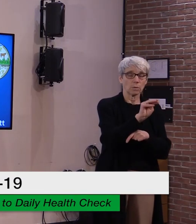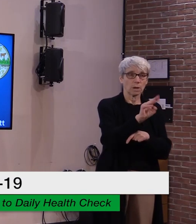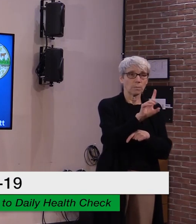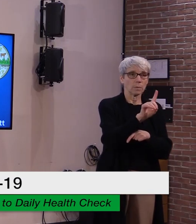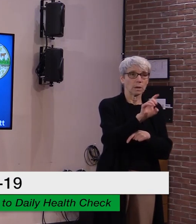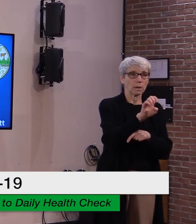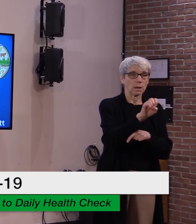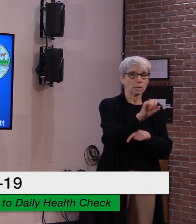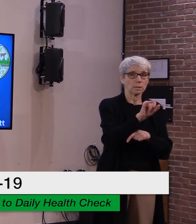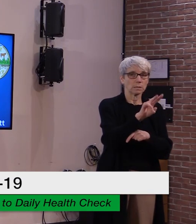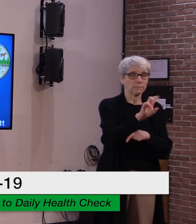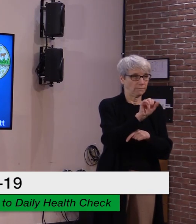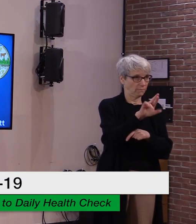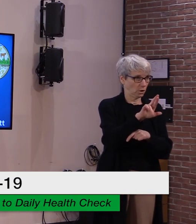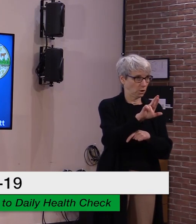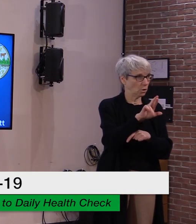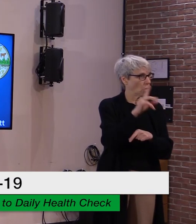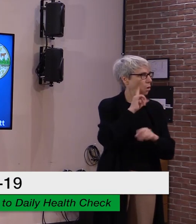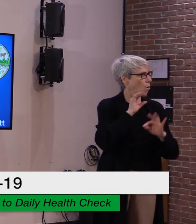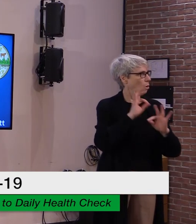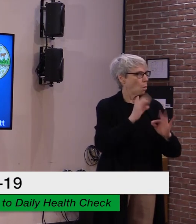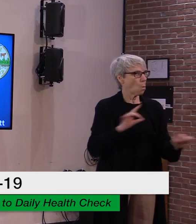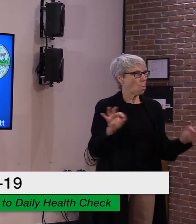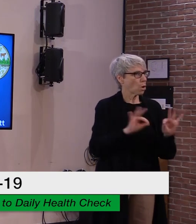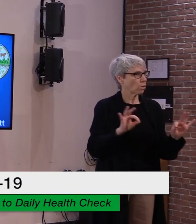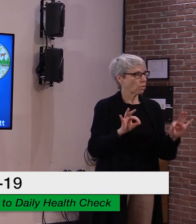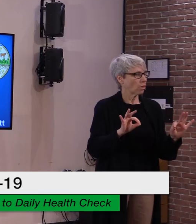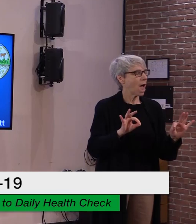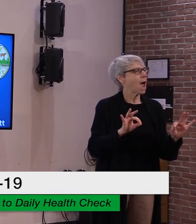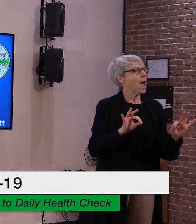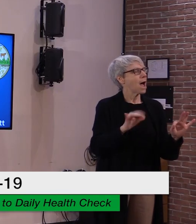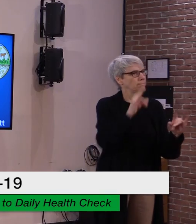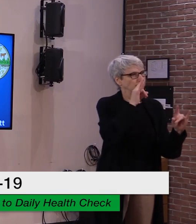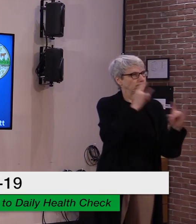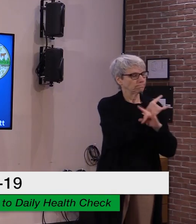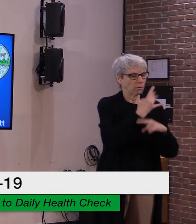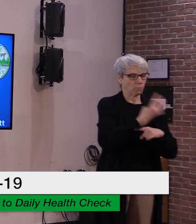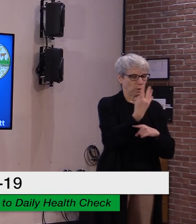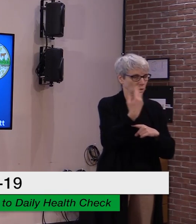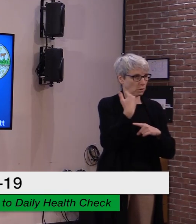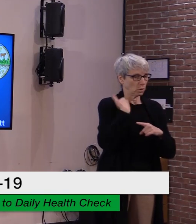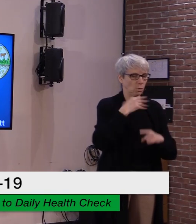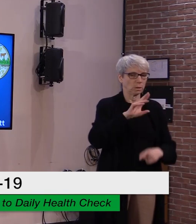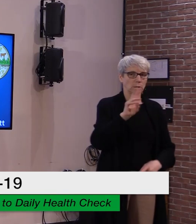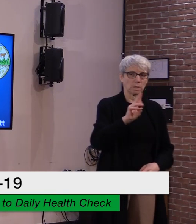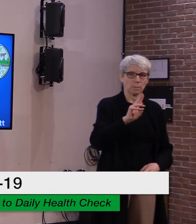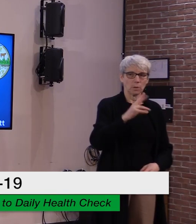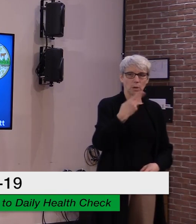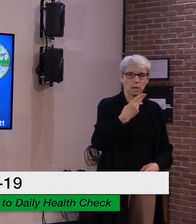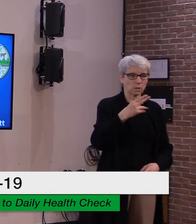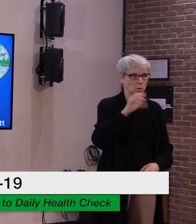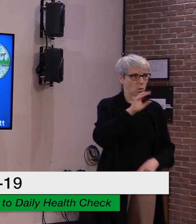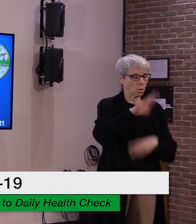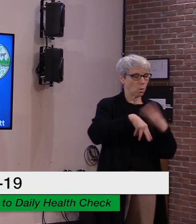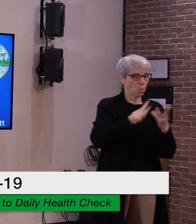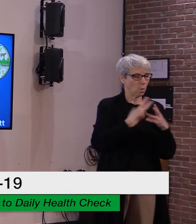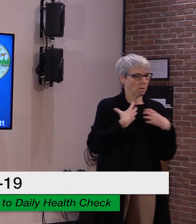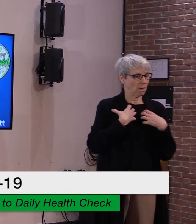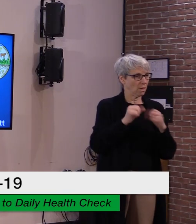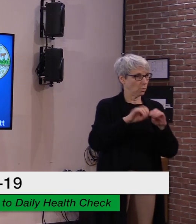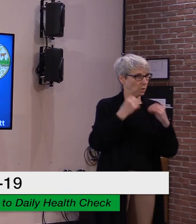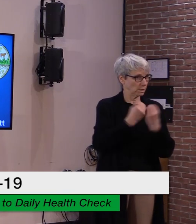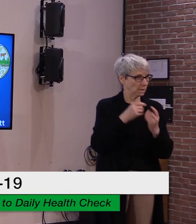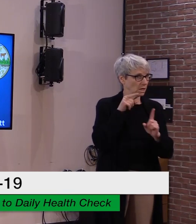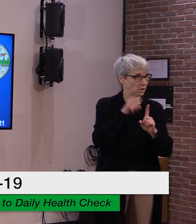four days ago the world health organization updated its guideline and based upon the absence of better evidence for